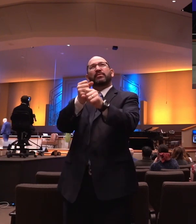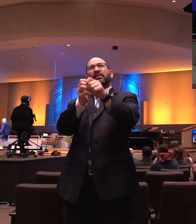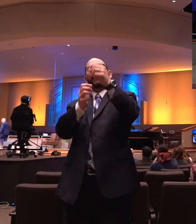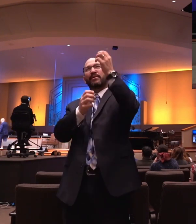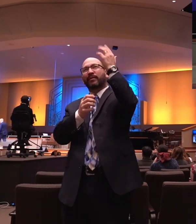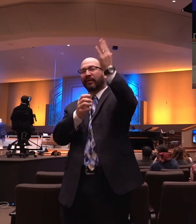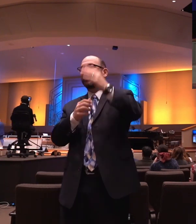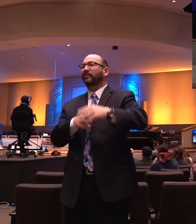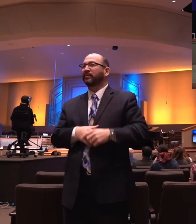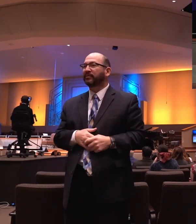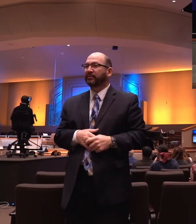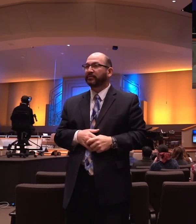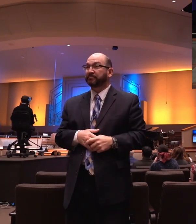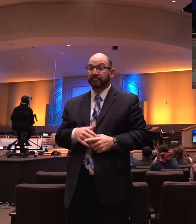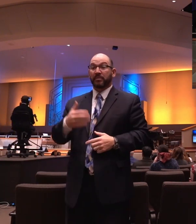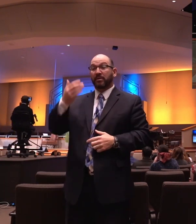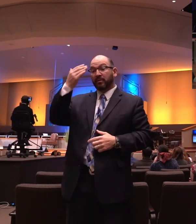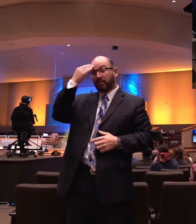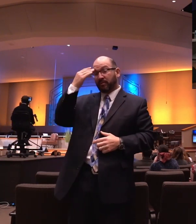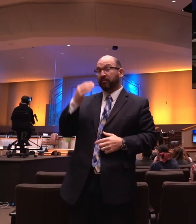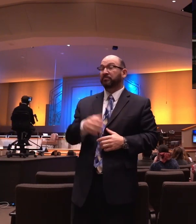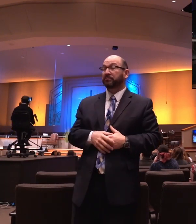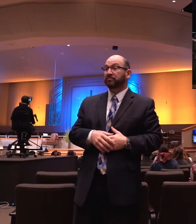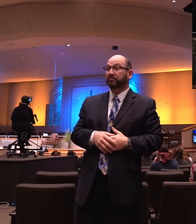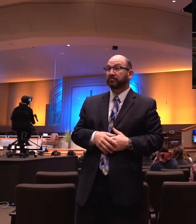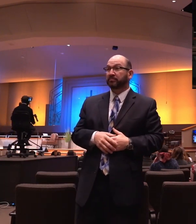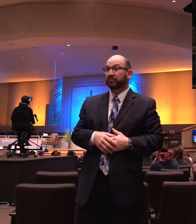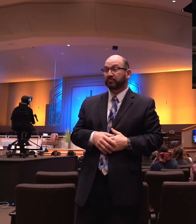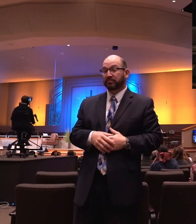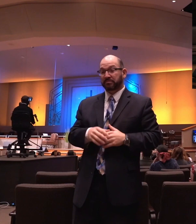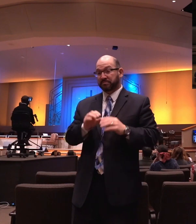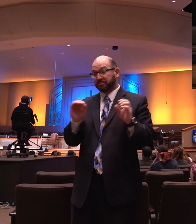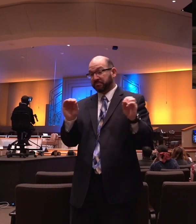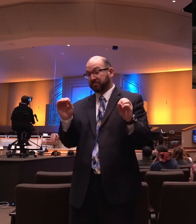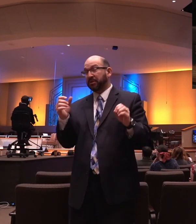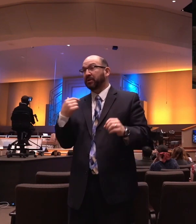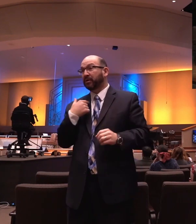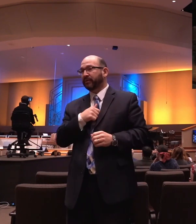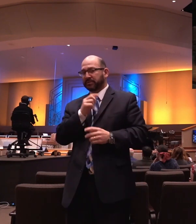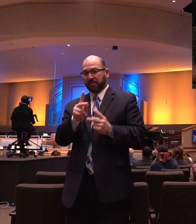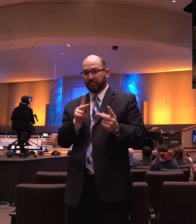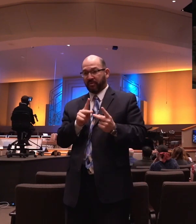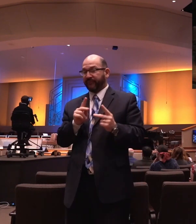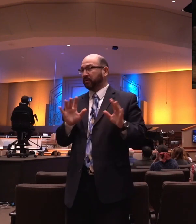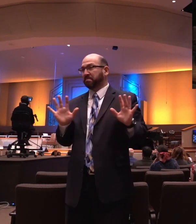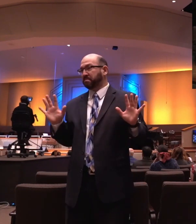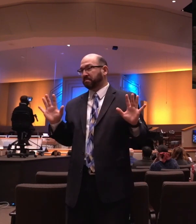Now, I understand none of us in the technical sense of the word are perfect.